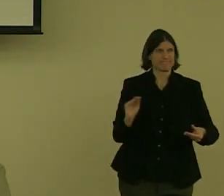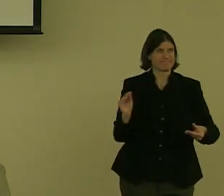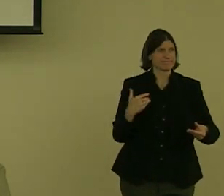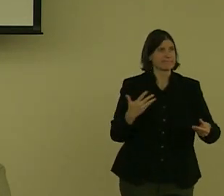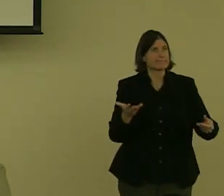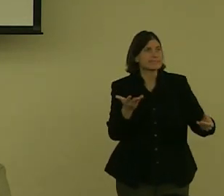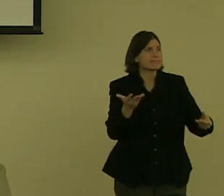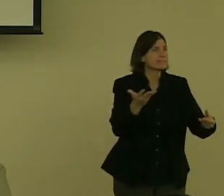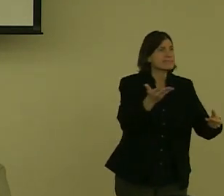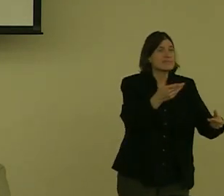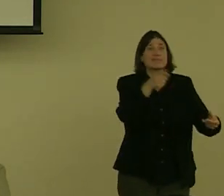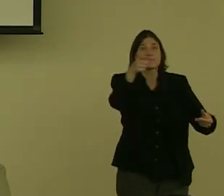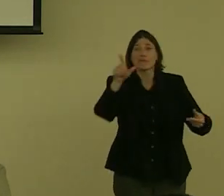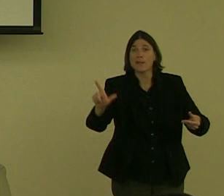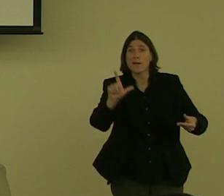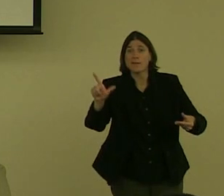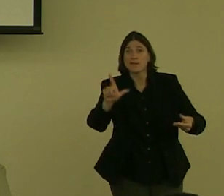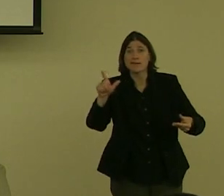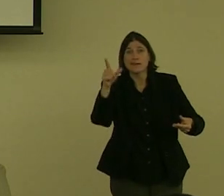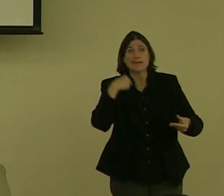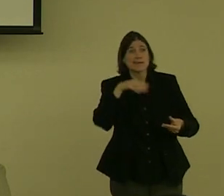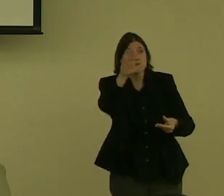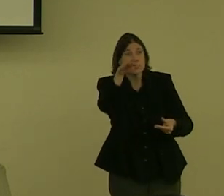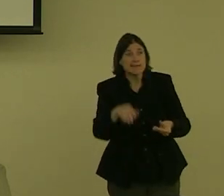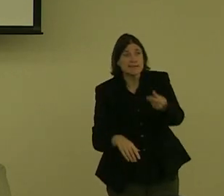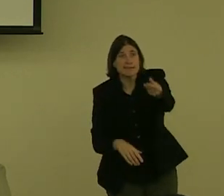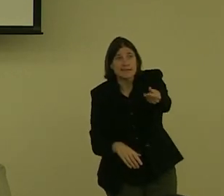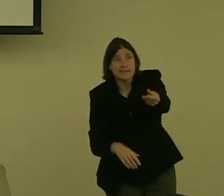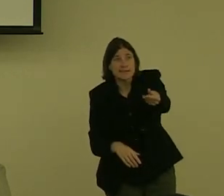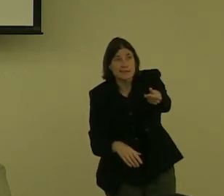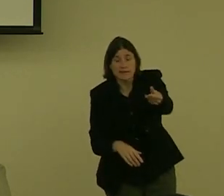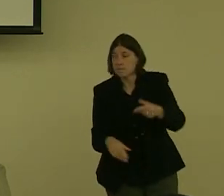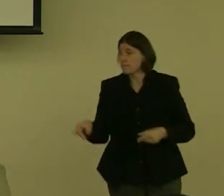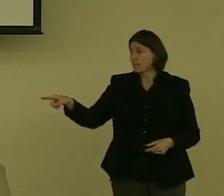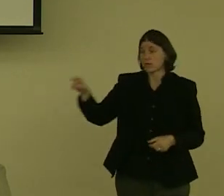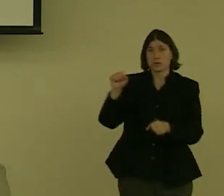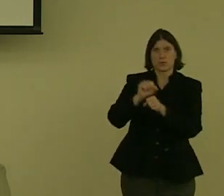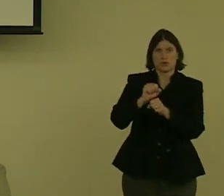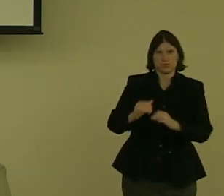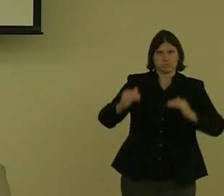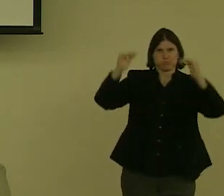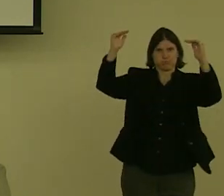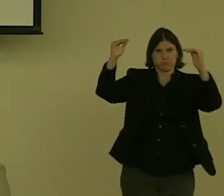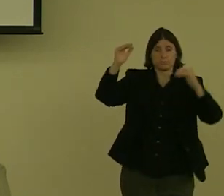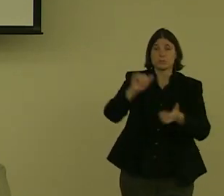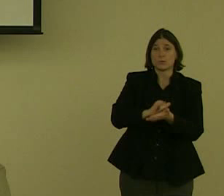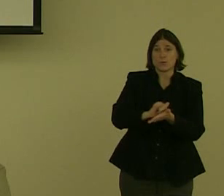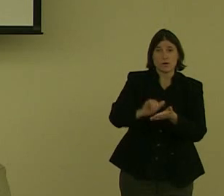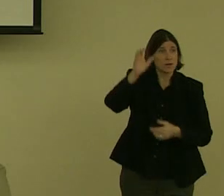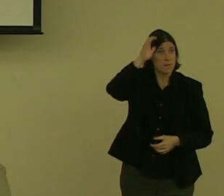know, where are you going to shelve it? Not an issue at Columbia. So I had gone to a publishing event